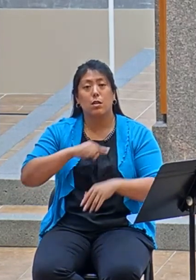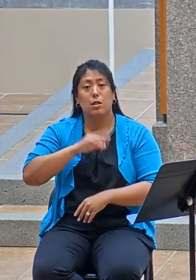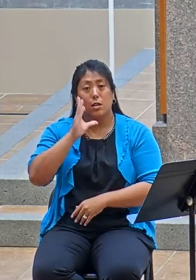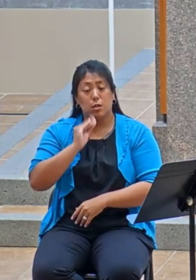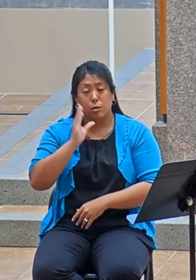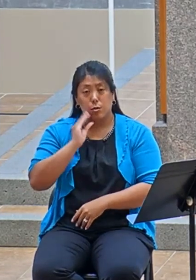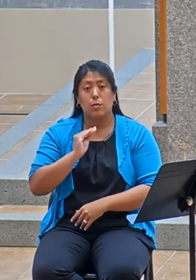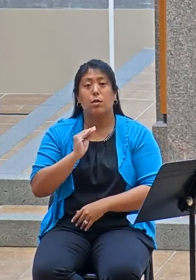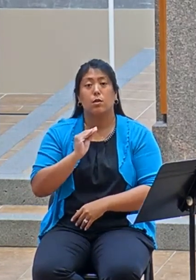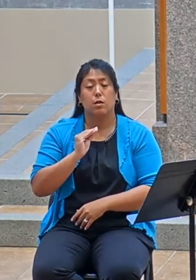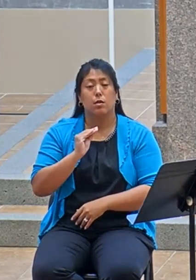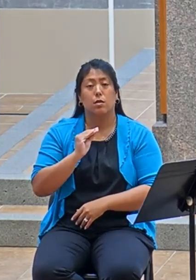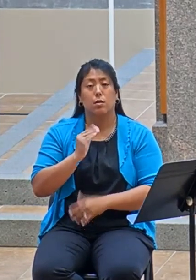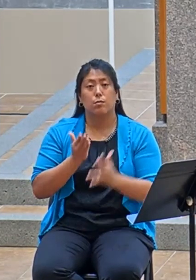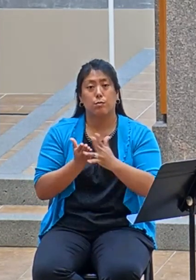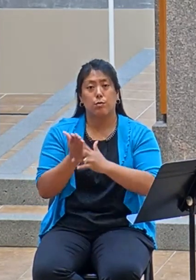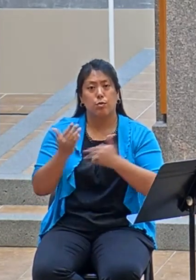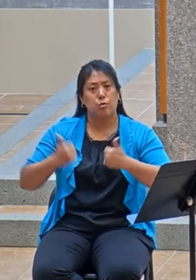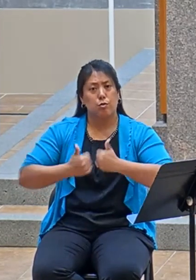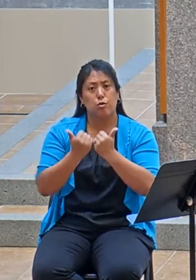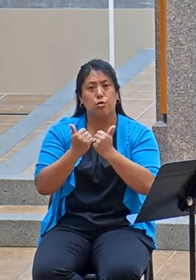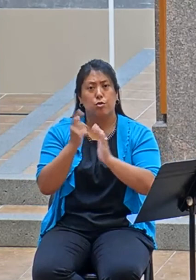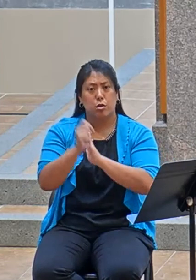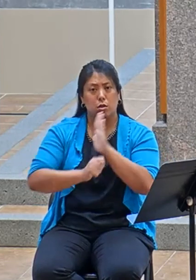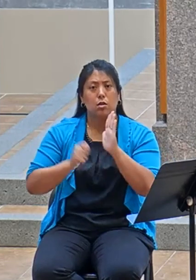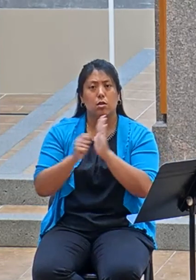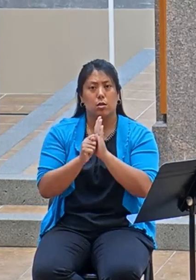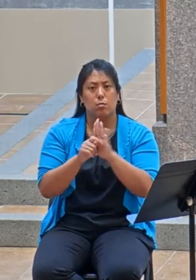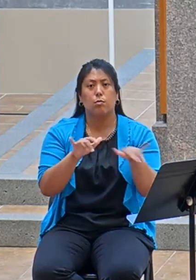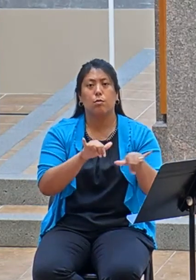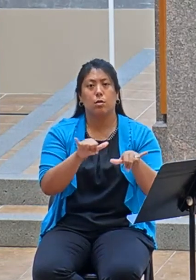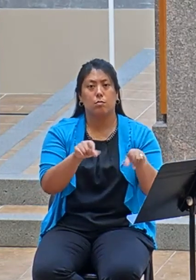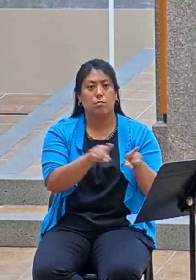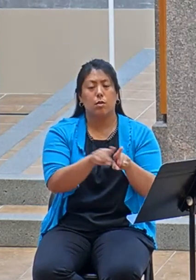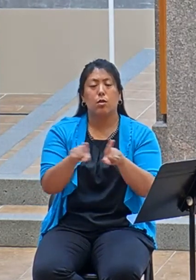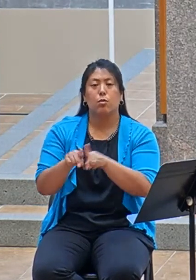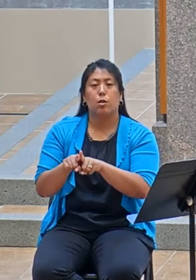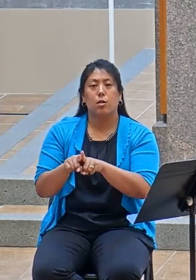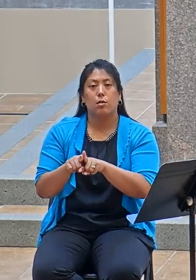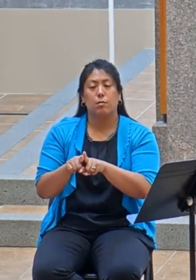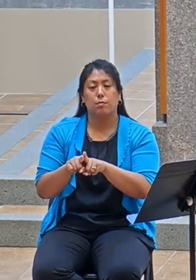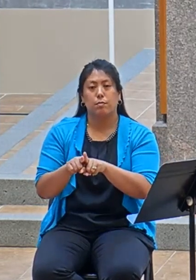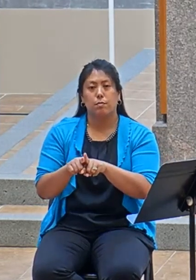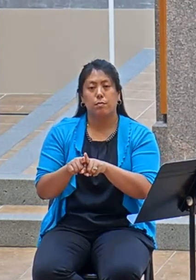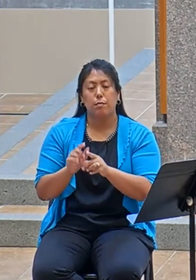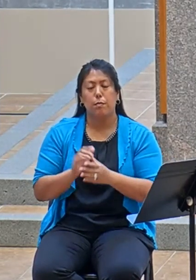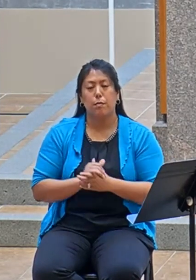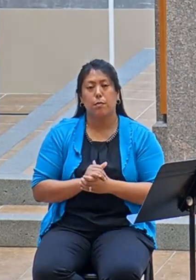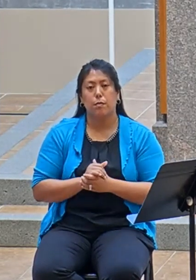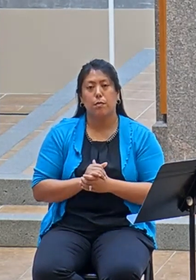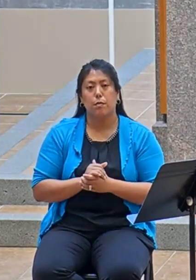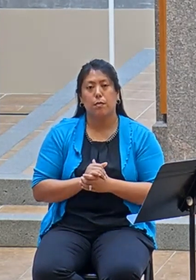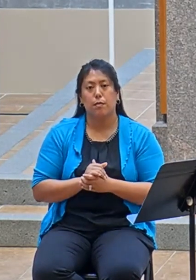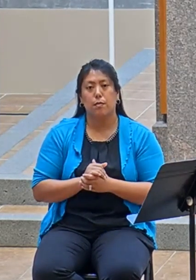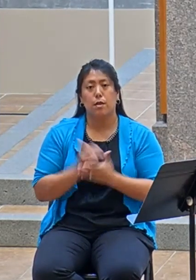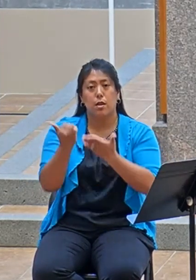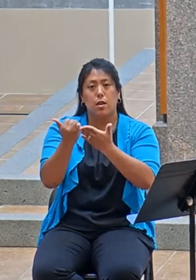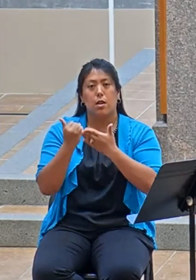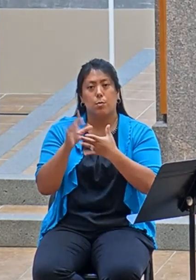us through these challenging times also, given to us to bring joy and to connect us to